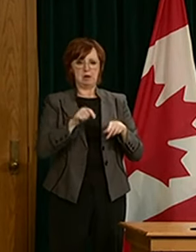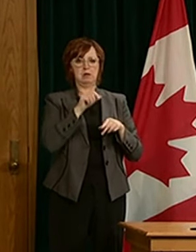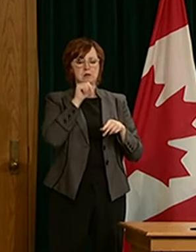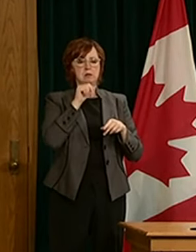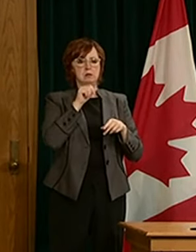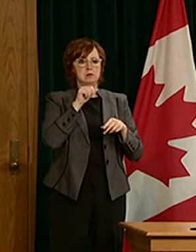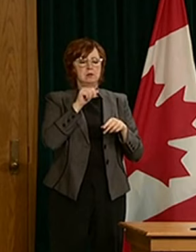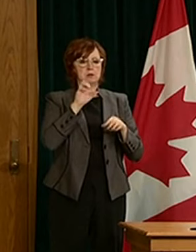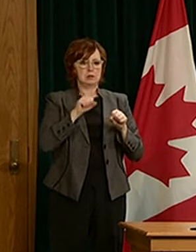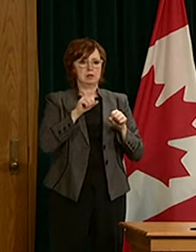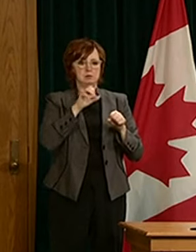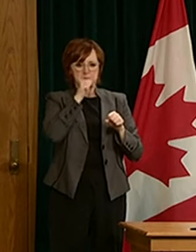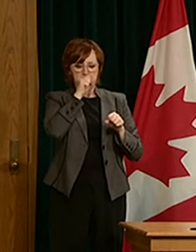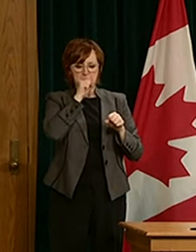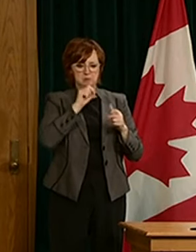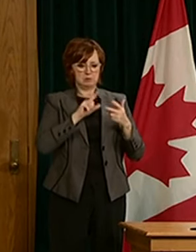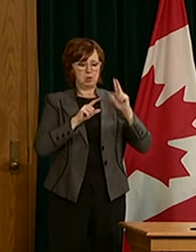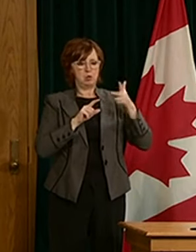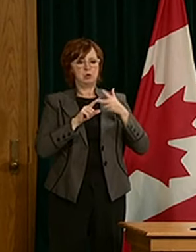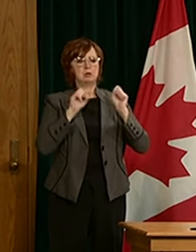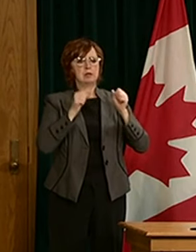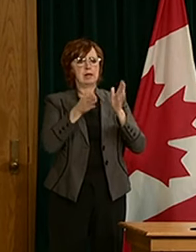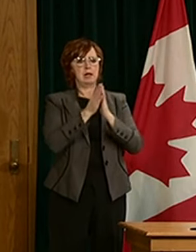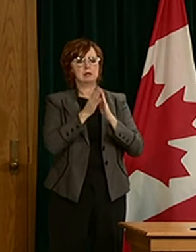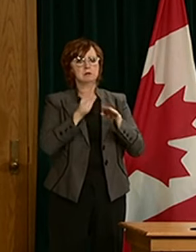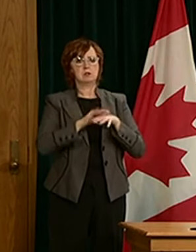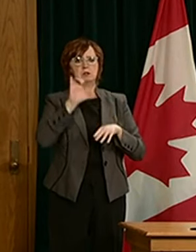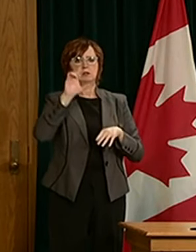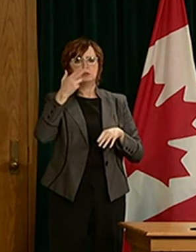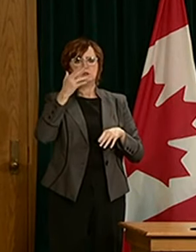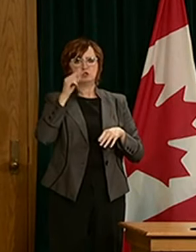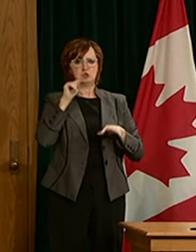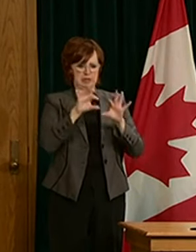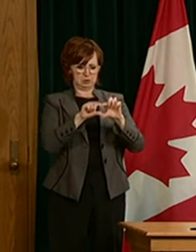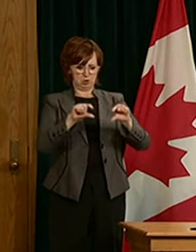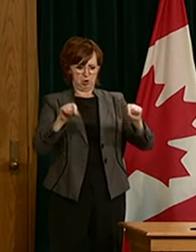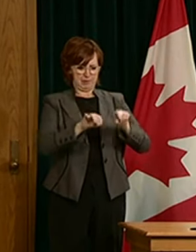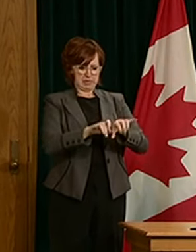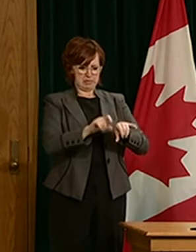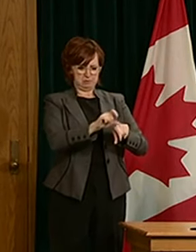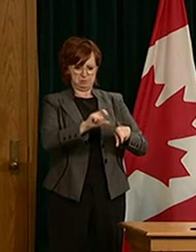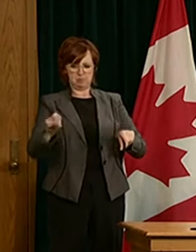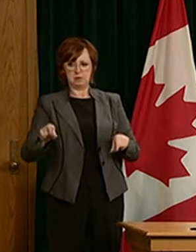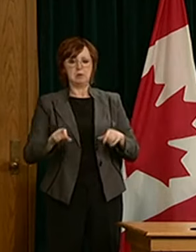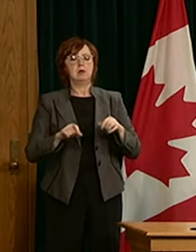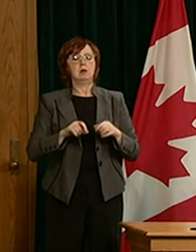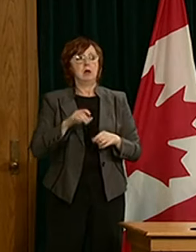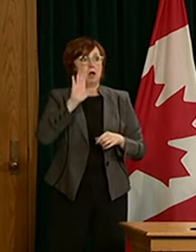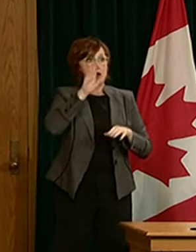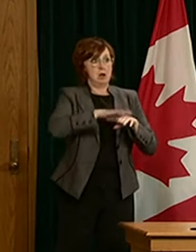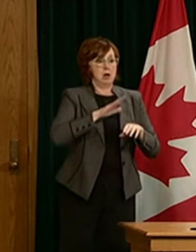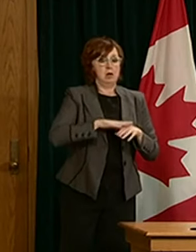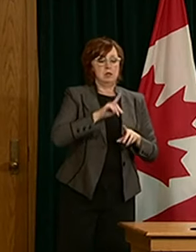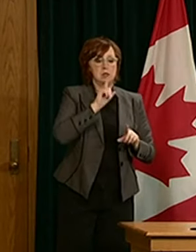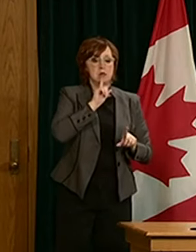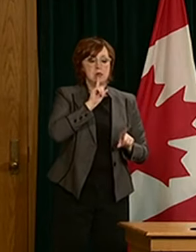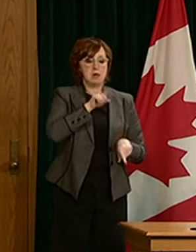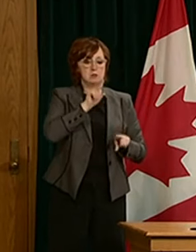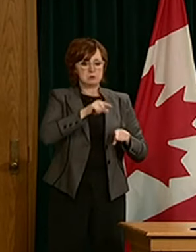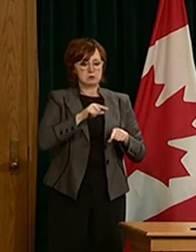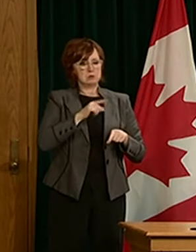to enter your question into the chat box. I also wanted to let everyone on the line know that today we're going to be answering questions